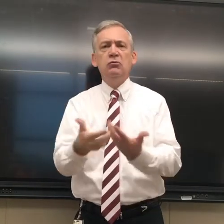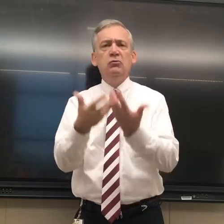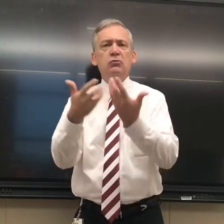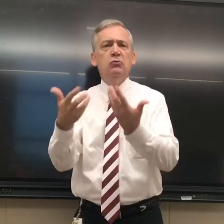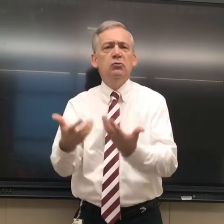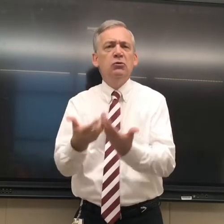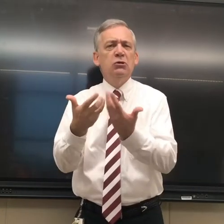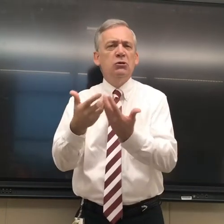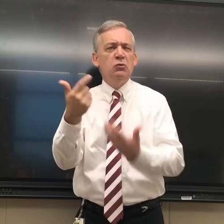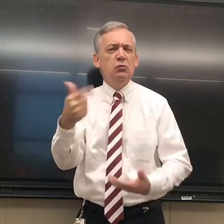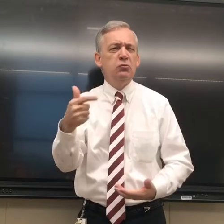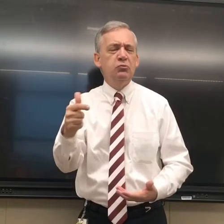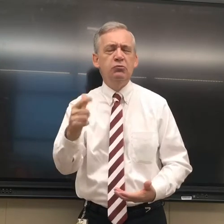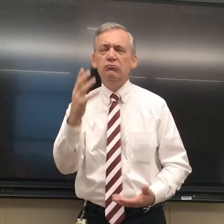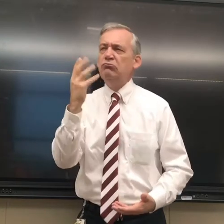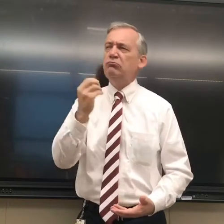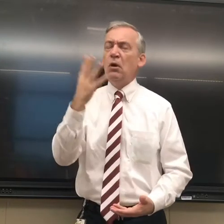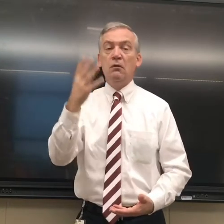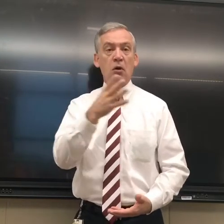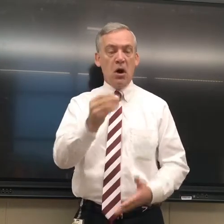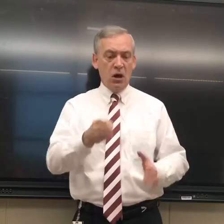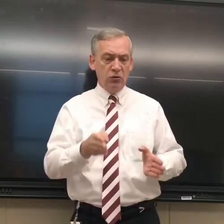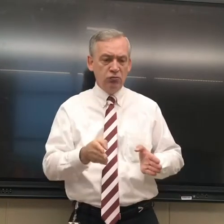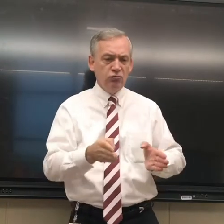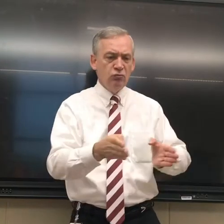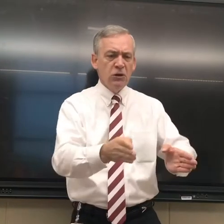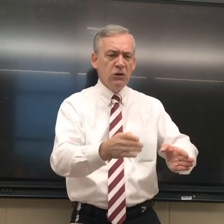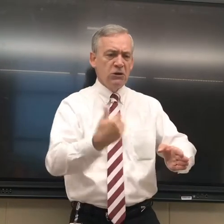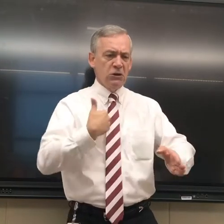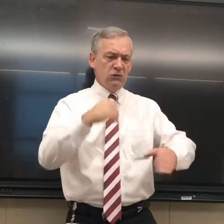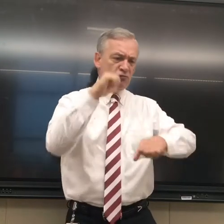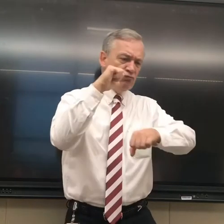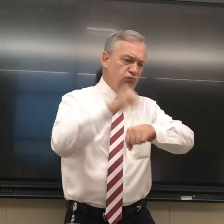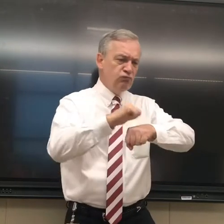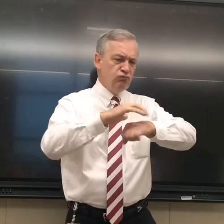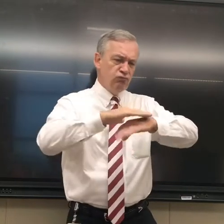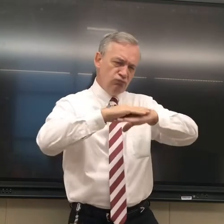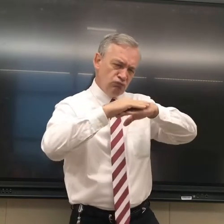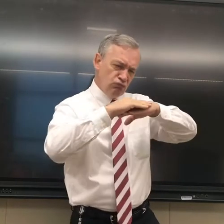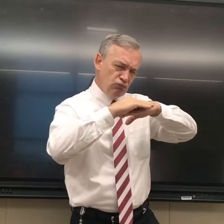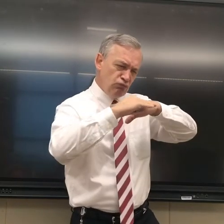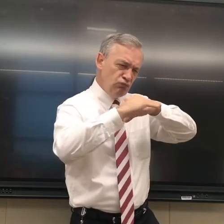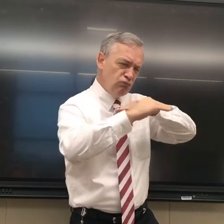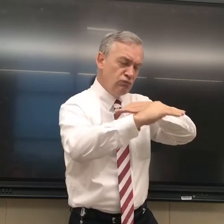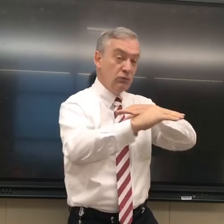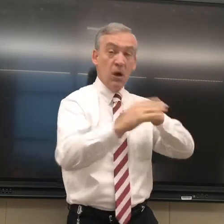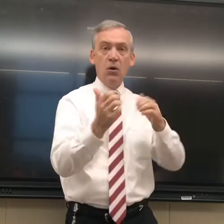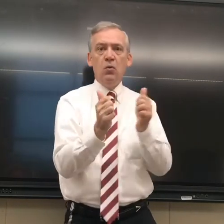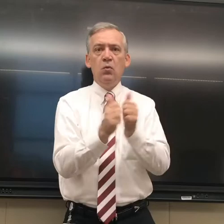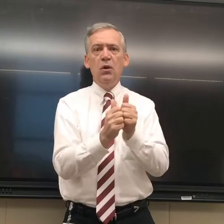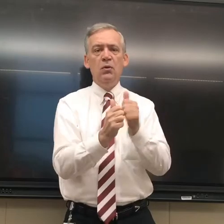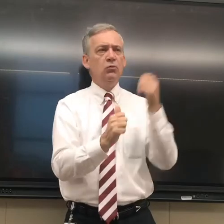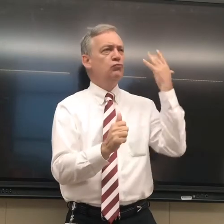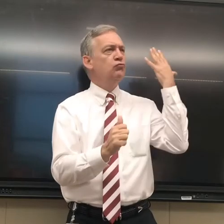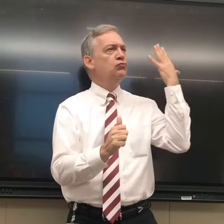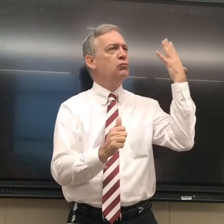streets under leafy shade trees somewhere in town.